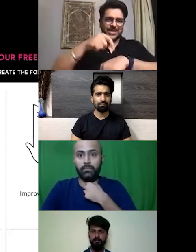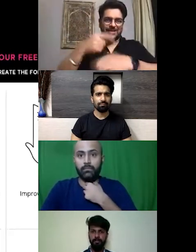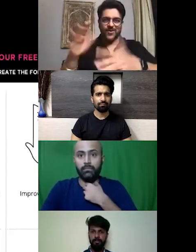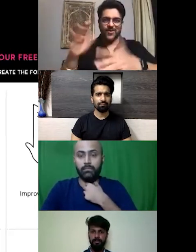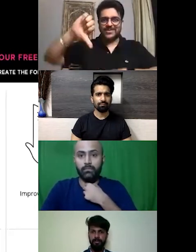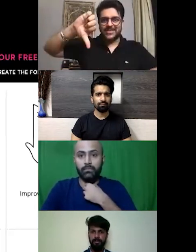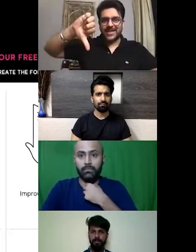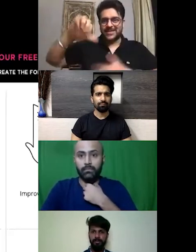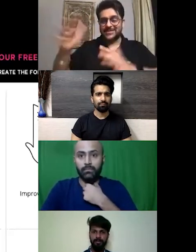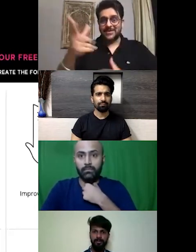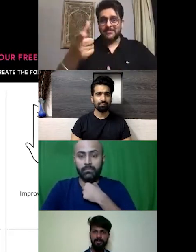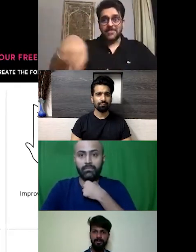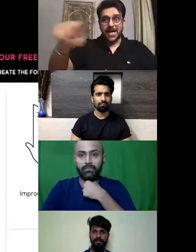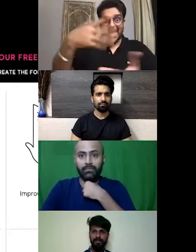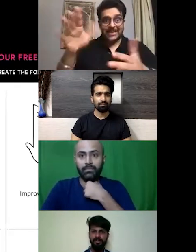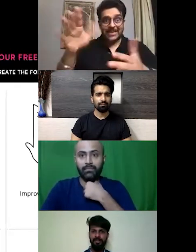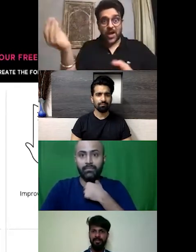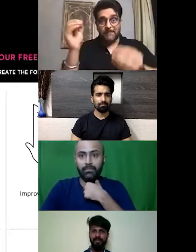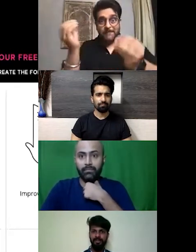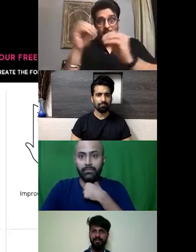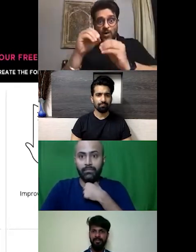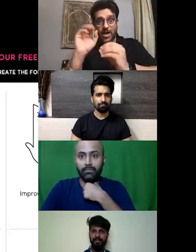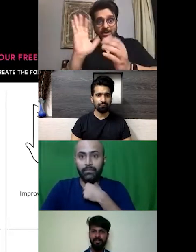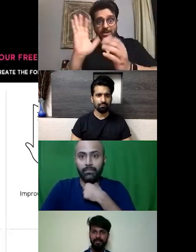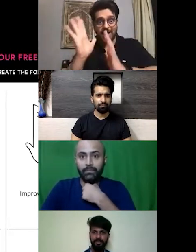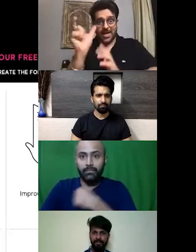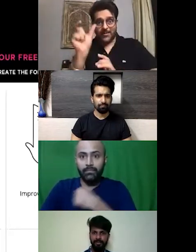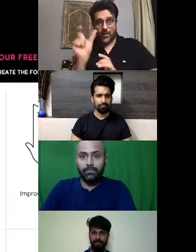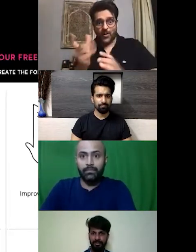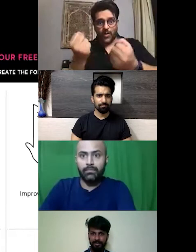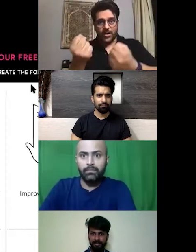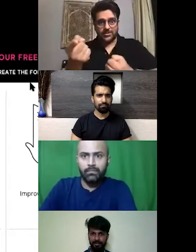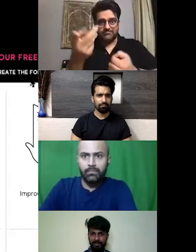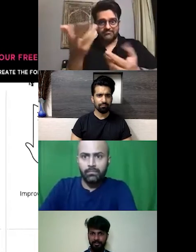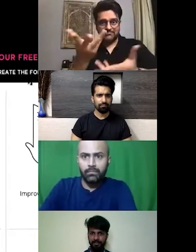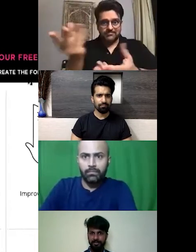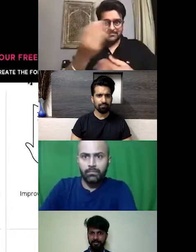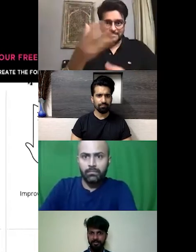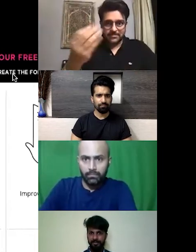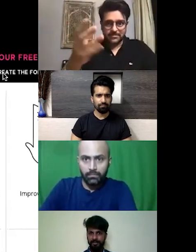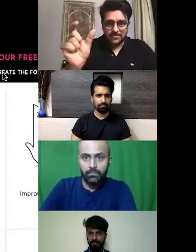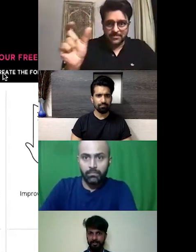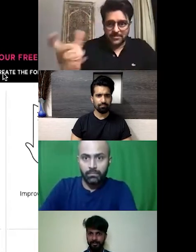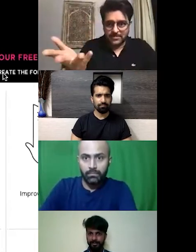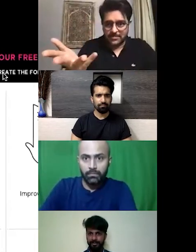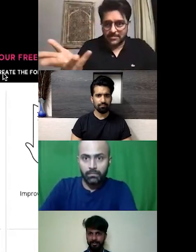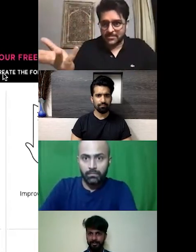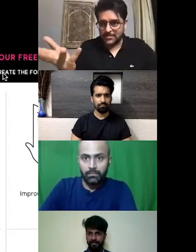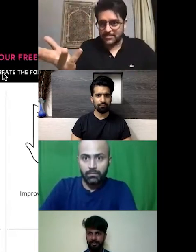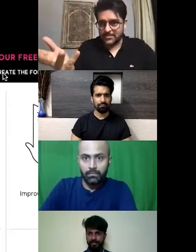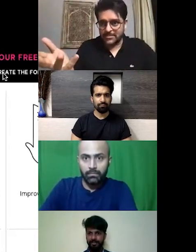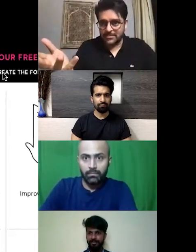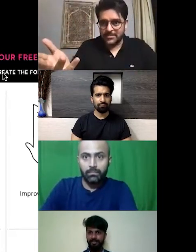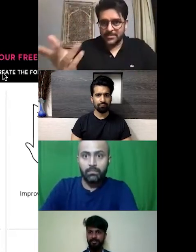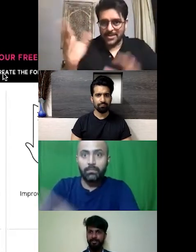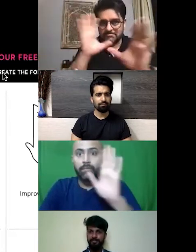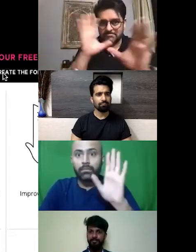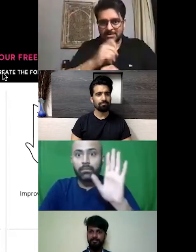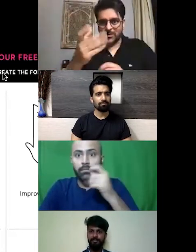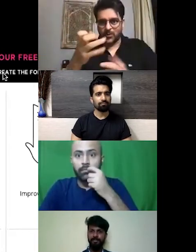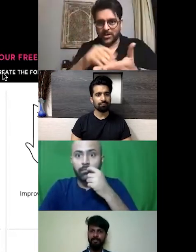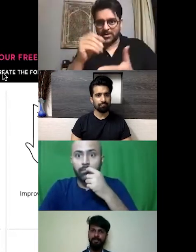All right, so it's already 9, and if you have any more words you would want to get